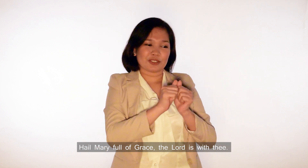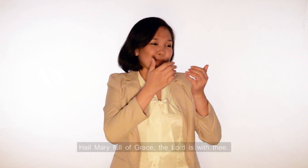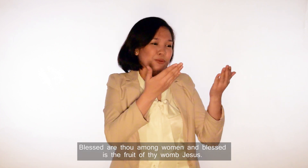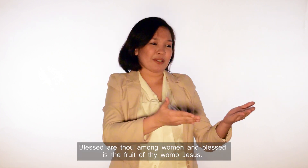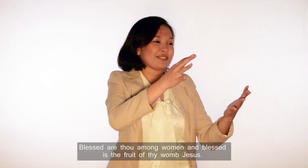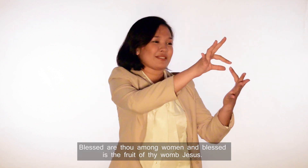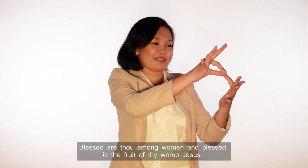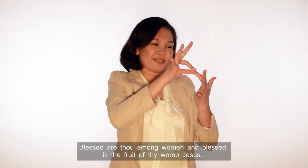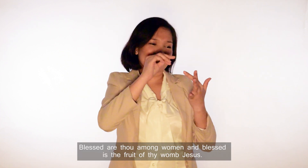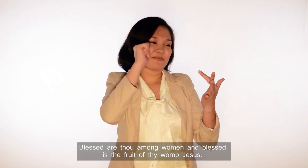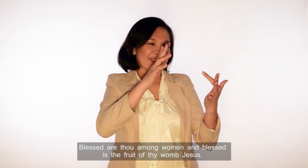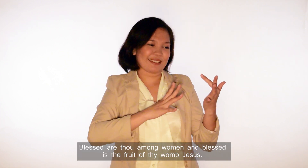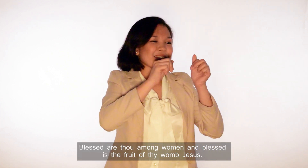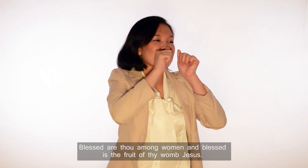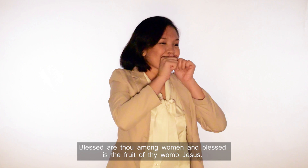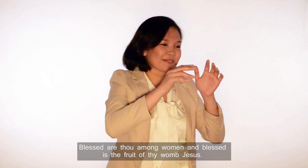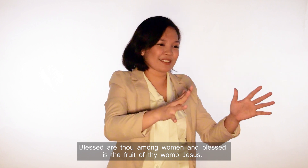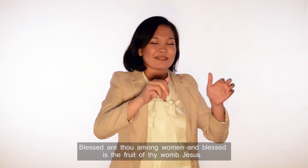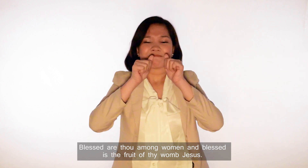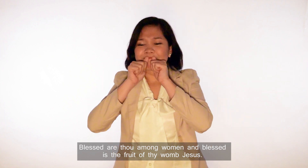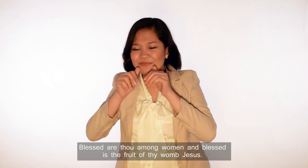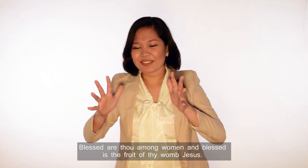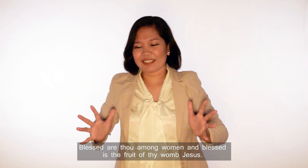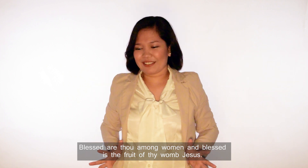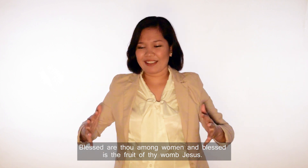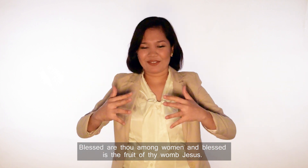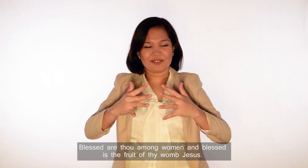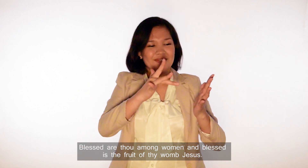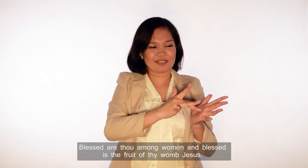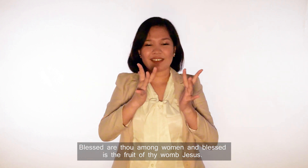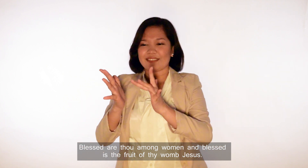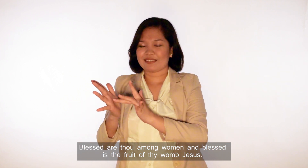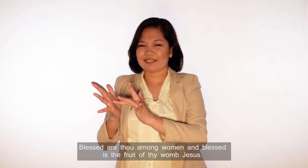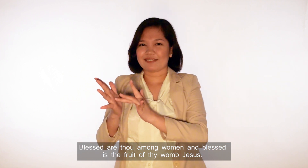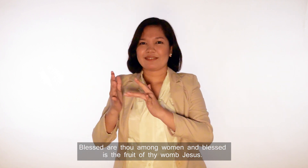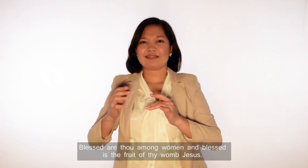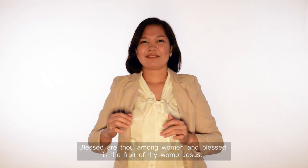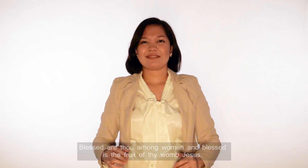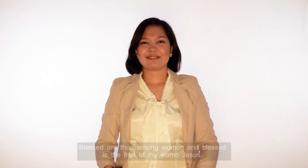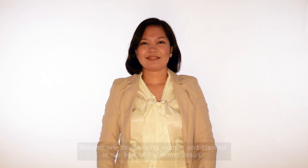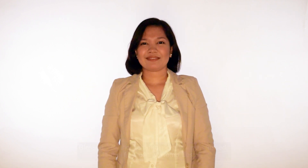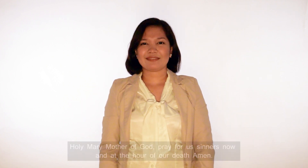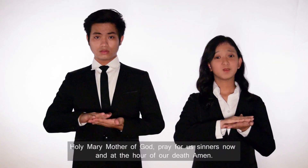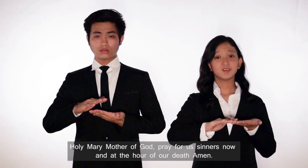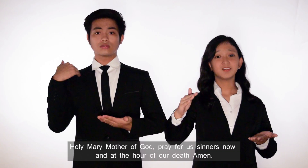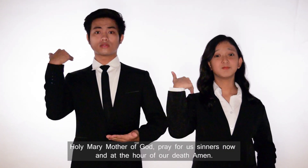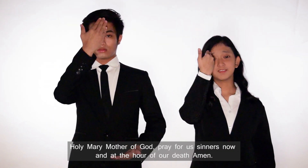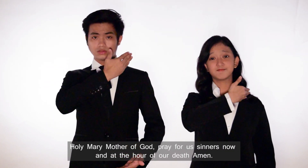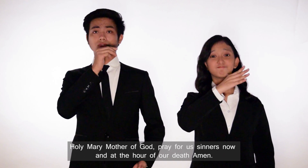you. Blessed are you among women, and blessed is the fruit of your womb, Jesus. Holy Mary, Mother